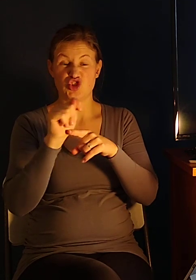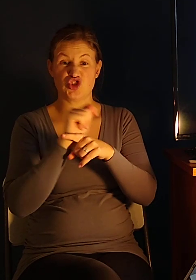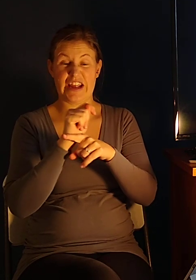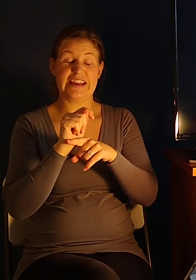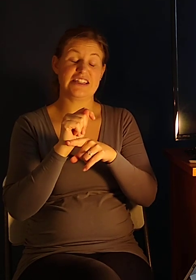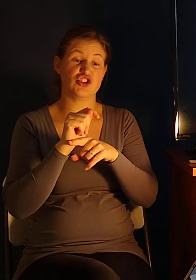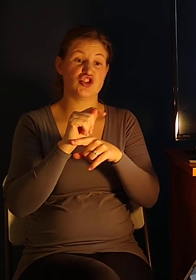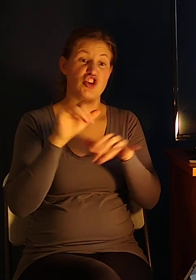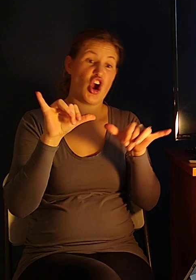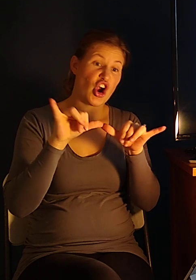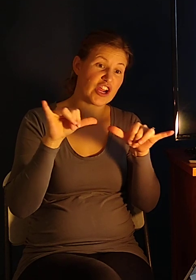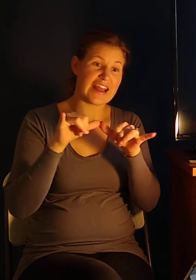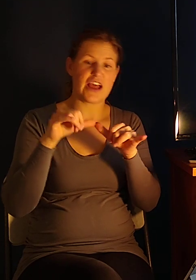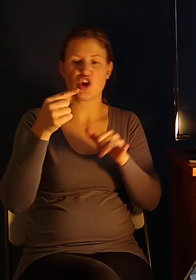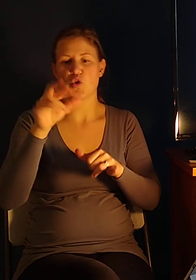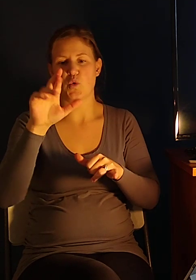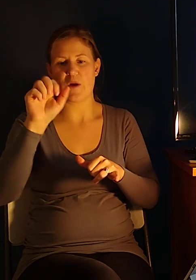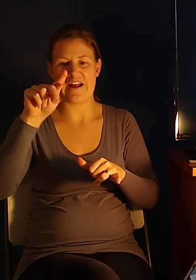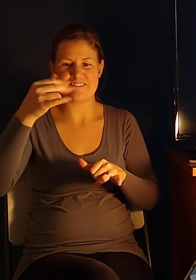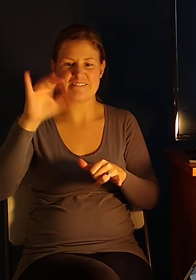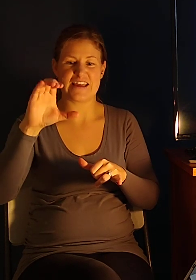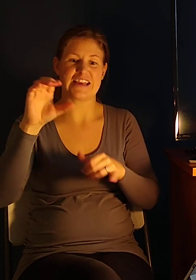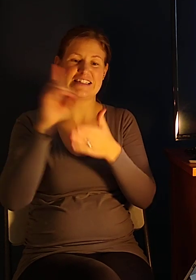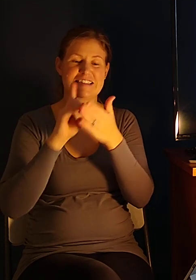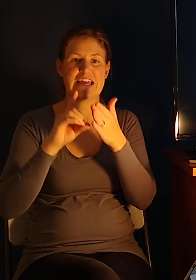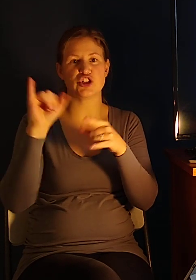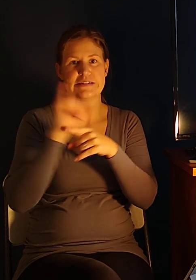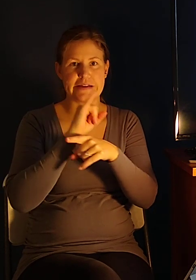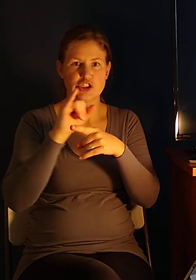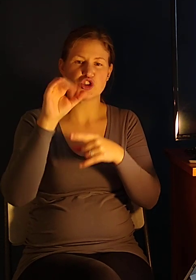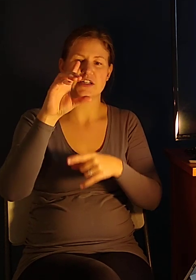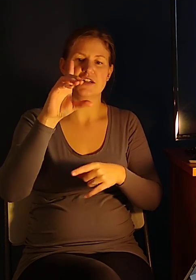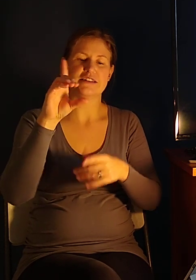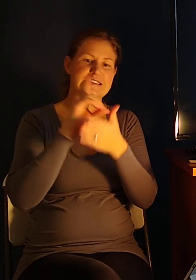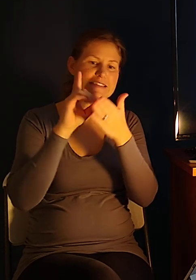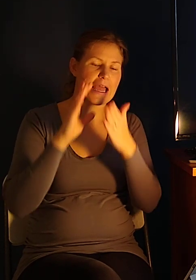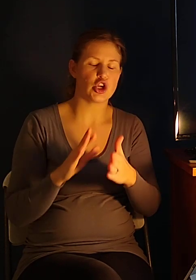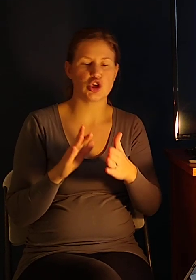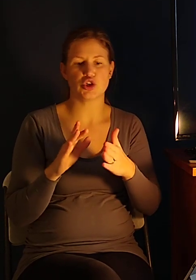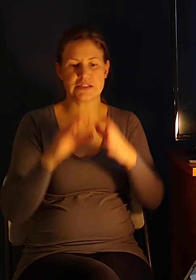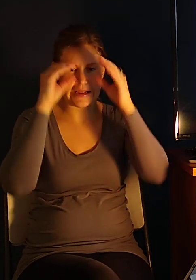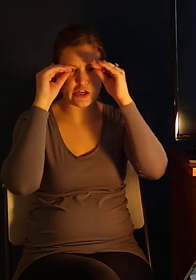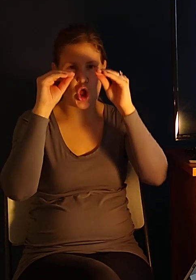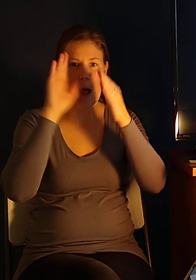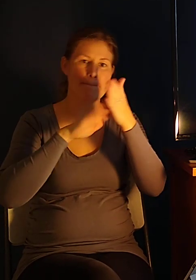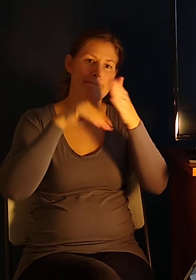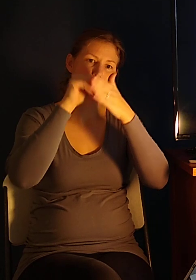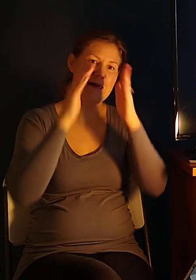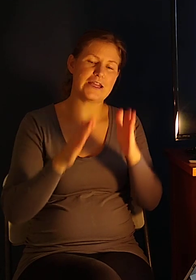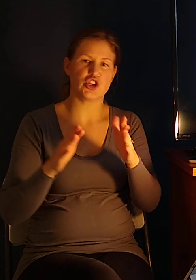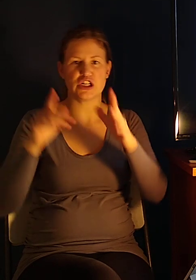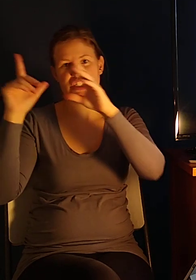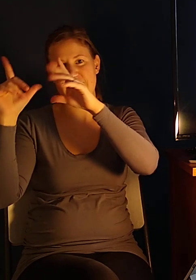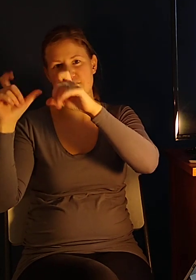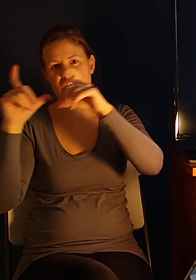graphic designers, they trained industrial designers, they trained painters and photographers and